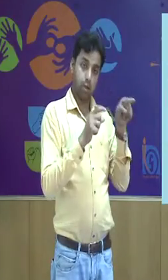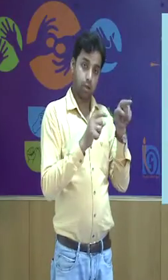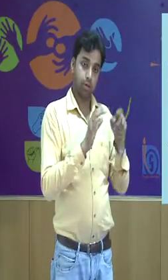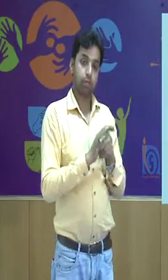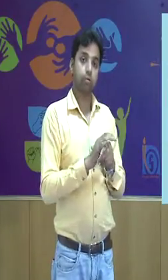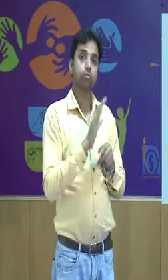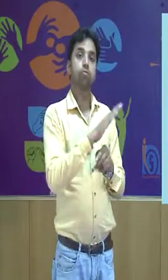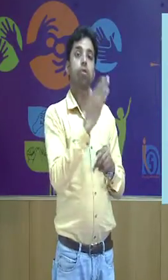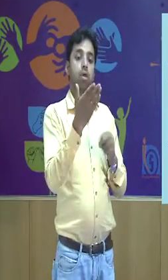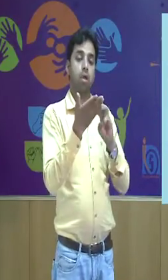and Meghalaya,